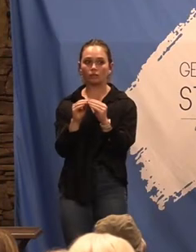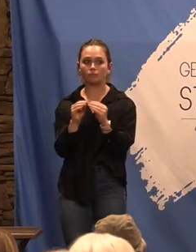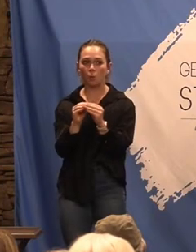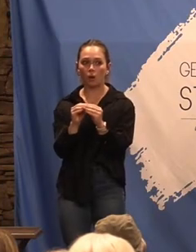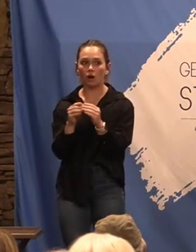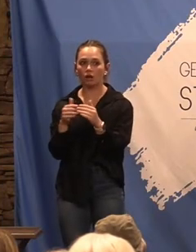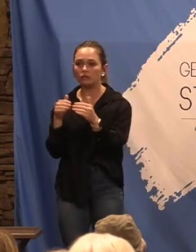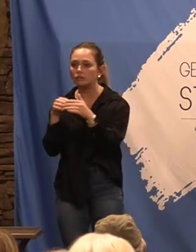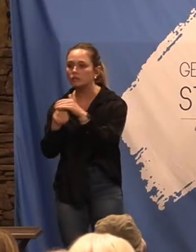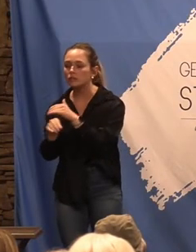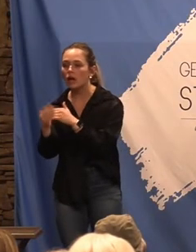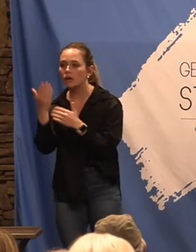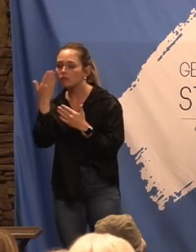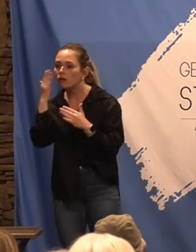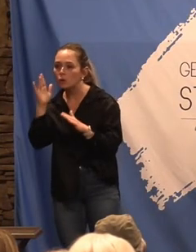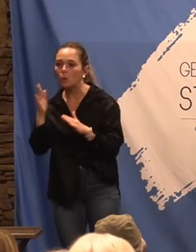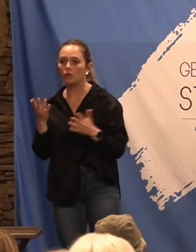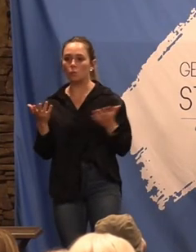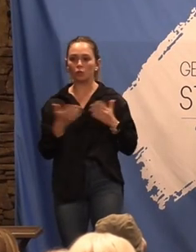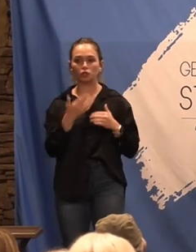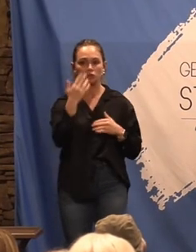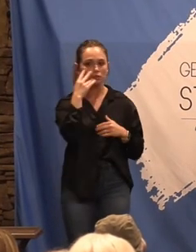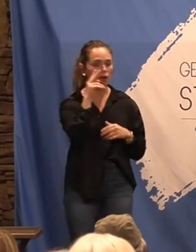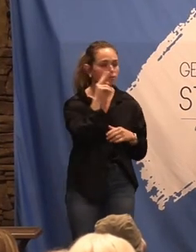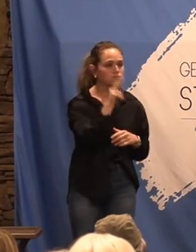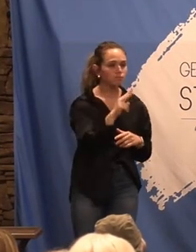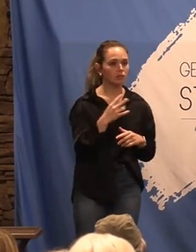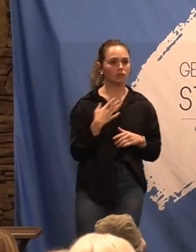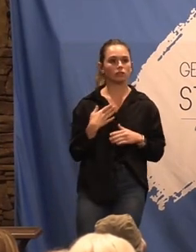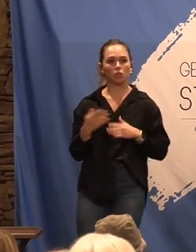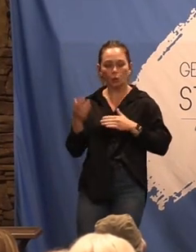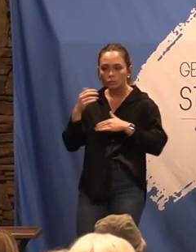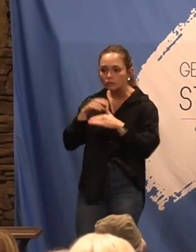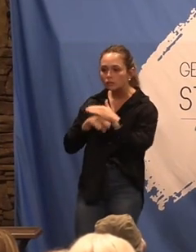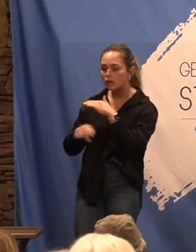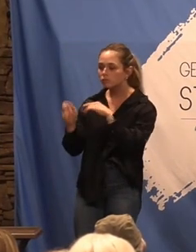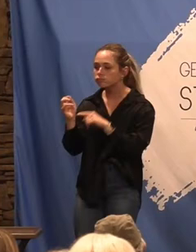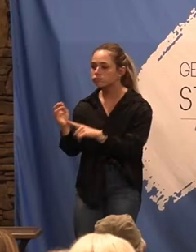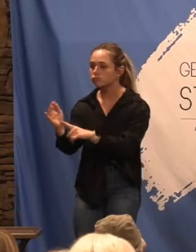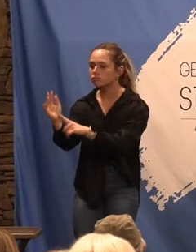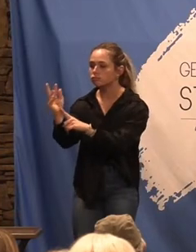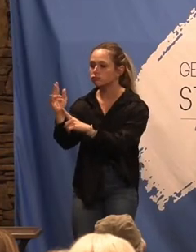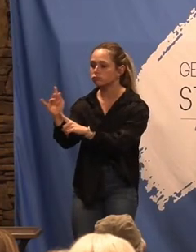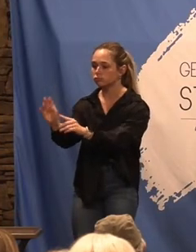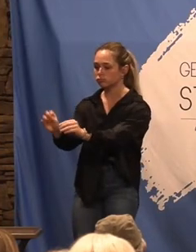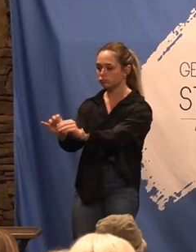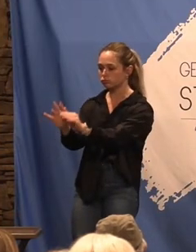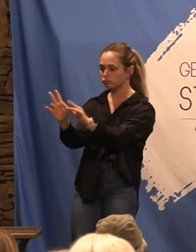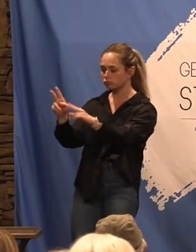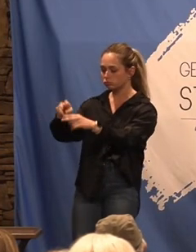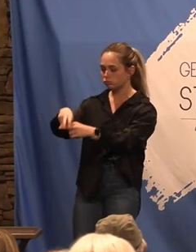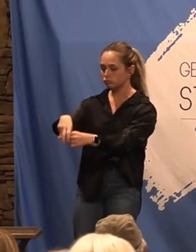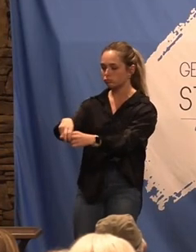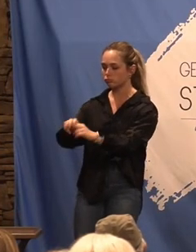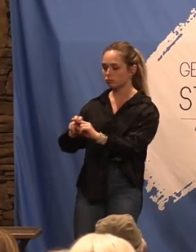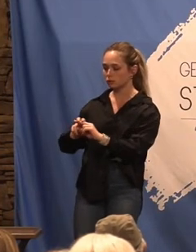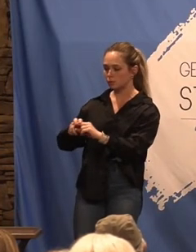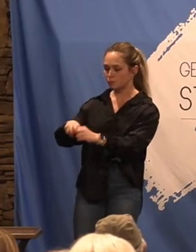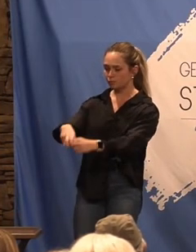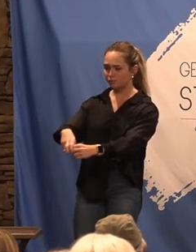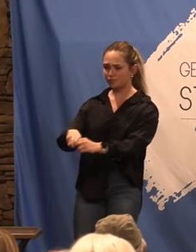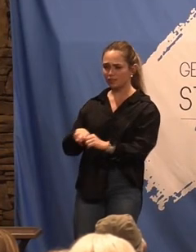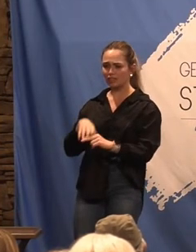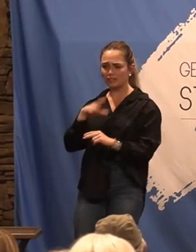did. Inside the gloomy hut, the unwavering flame of a candle illuminated a rocking chair, which the old